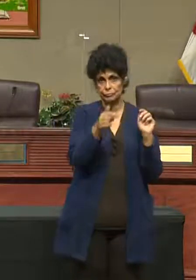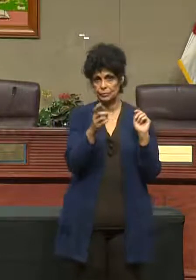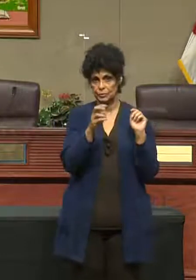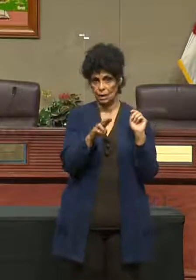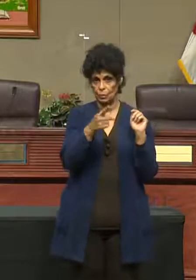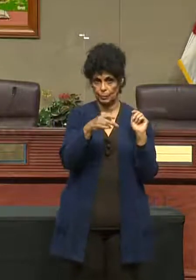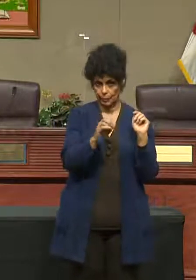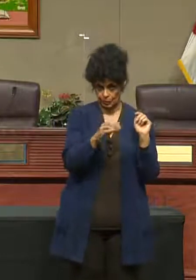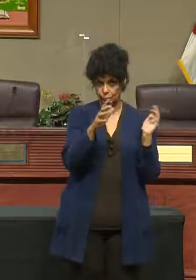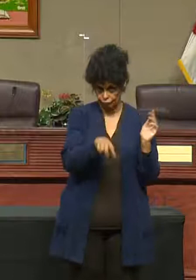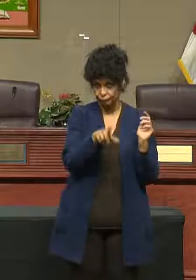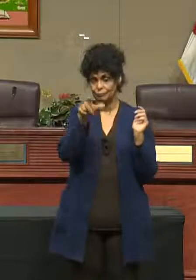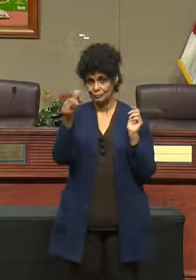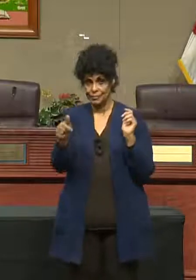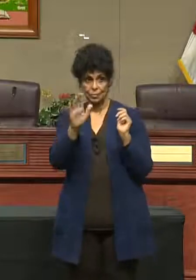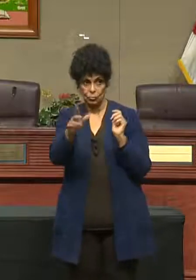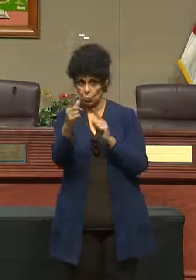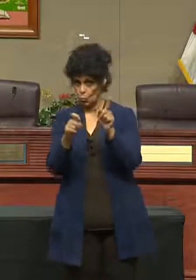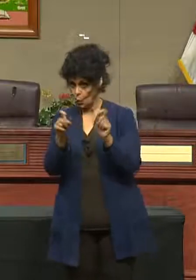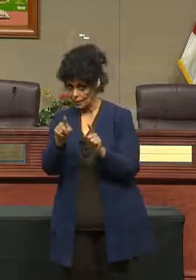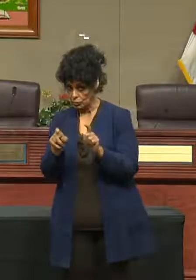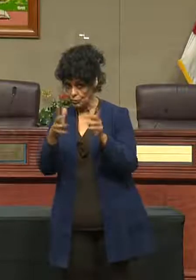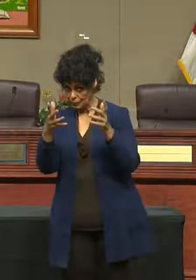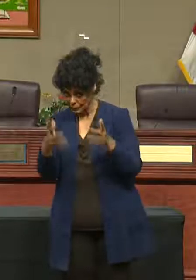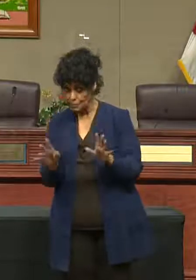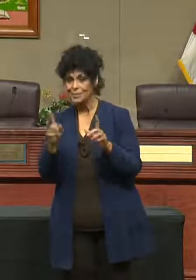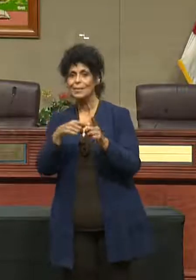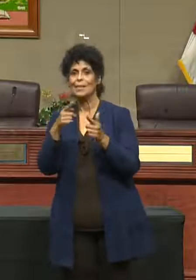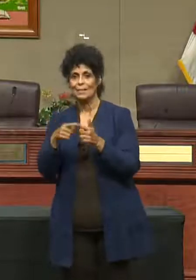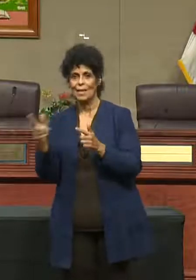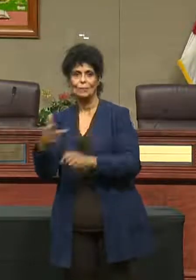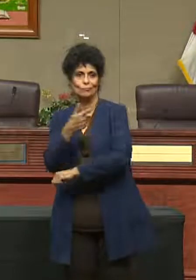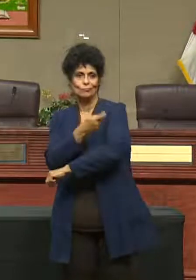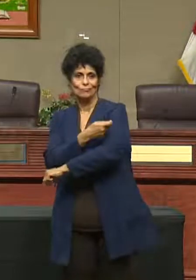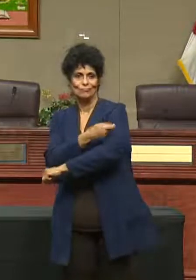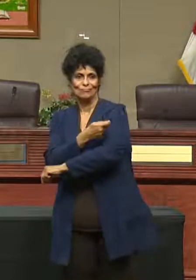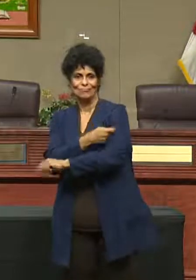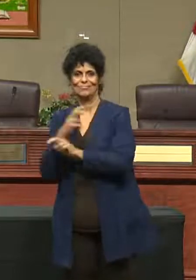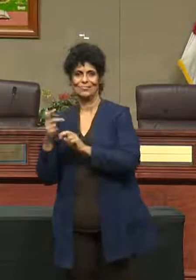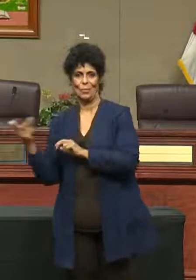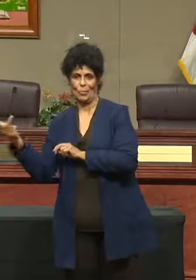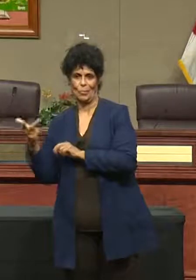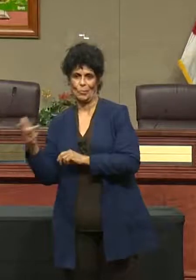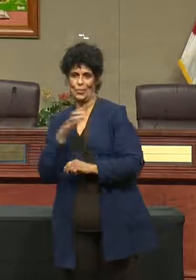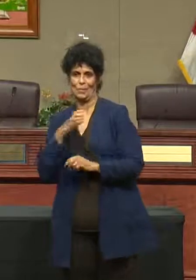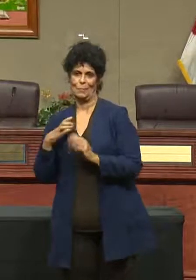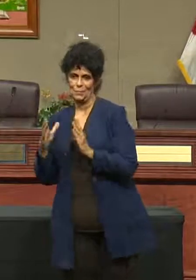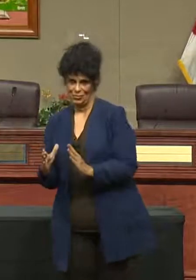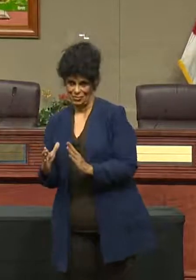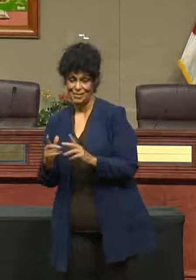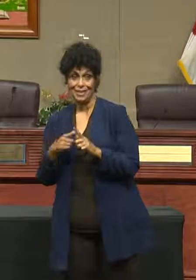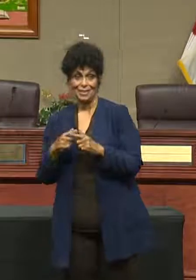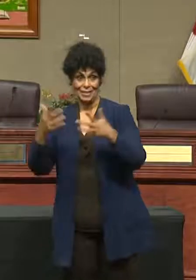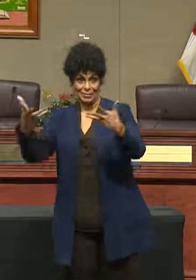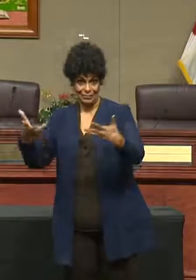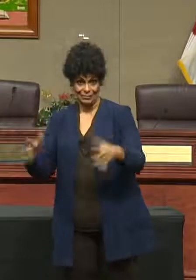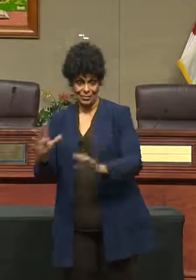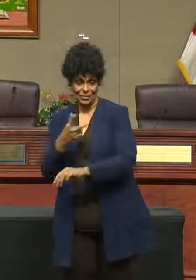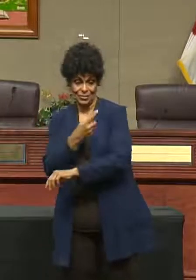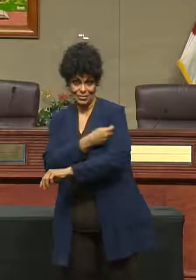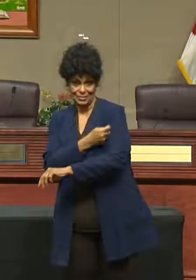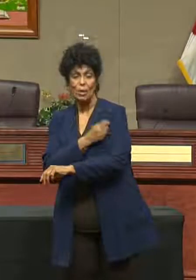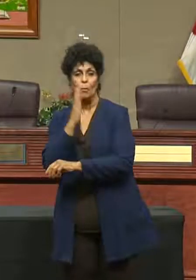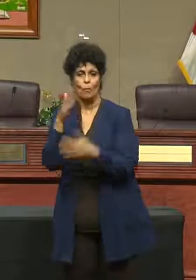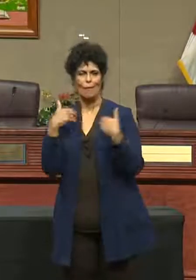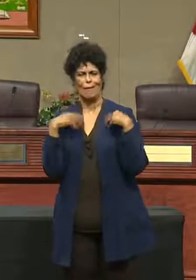inoculate the commissioners, and then the parties will be available for interviews after the inoculations have